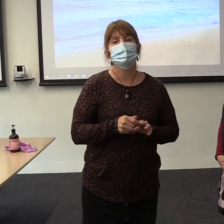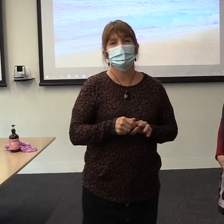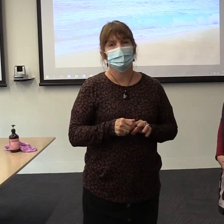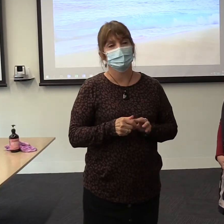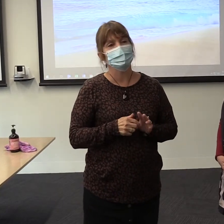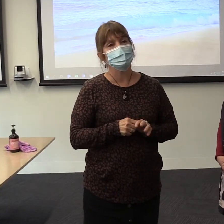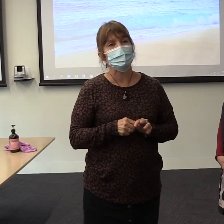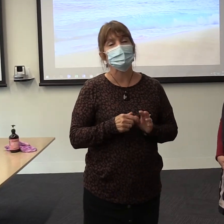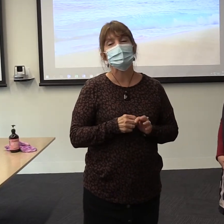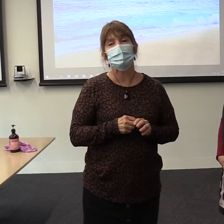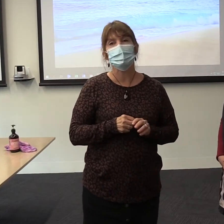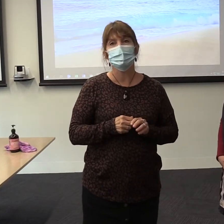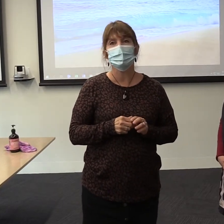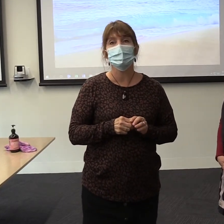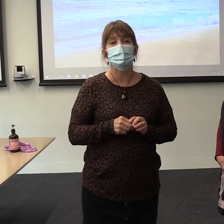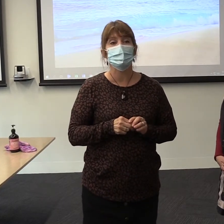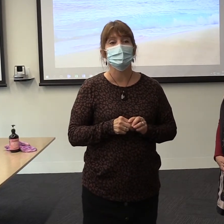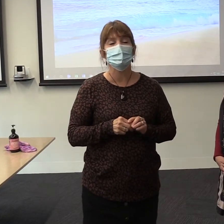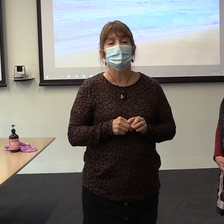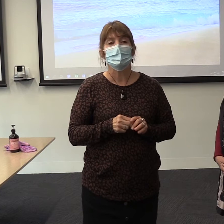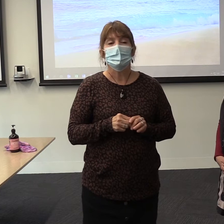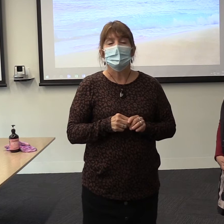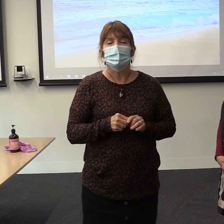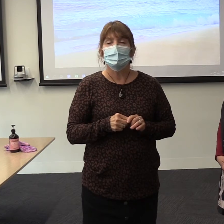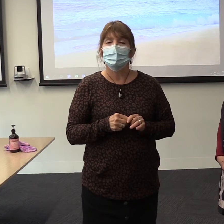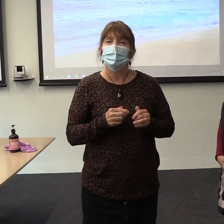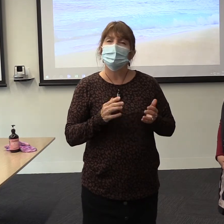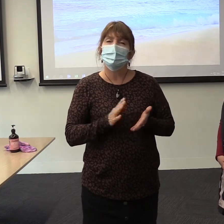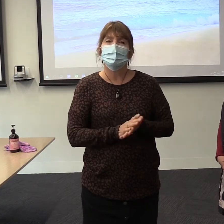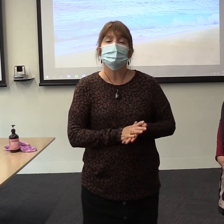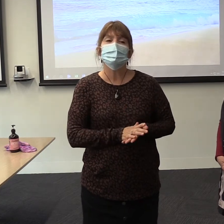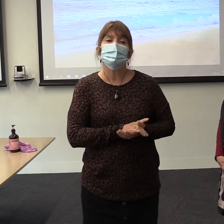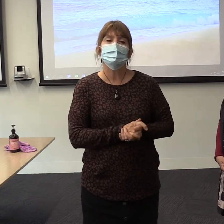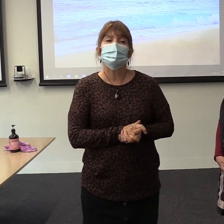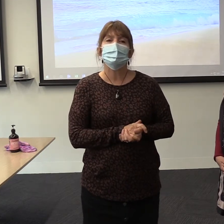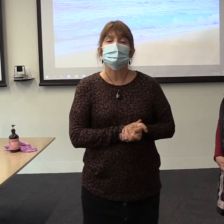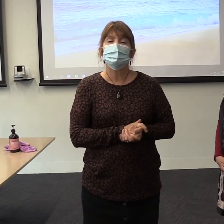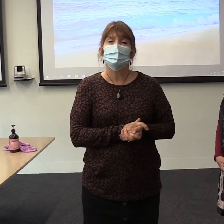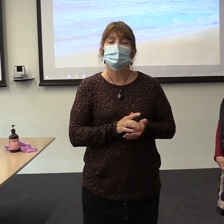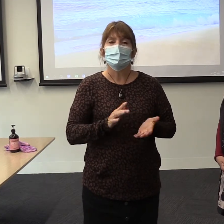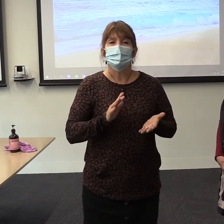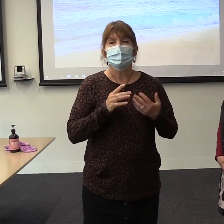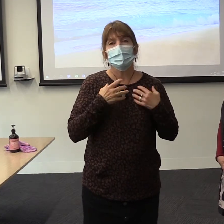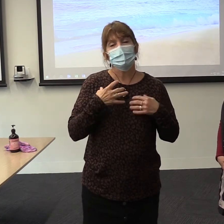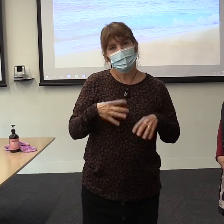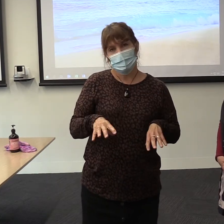4-2-6-2. So this is one that I use a lot, and I'd emphasise with this that the